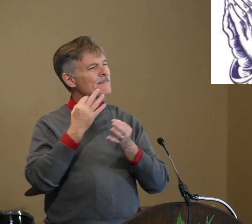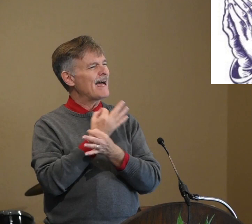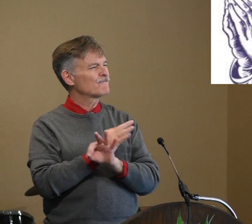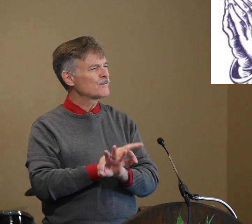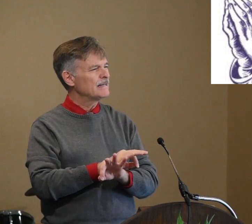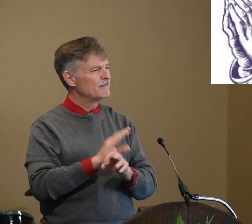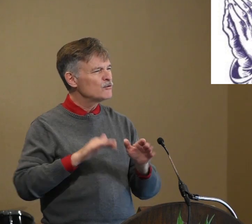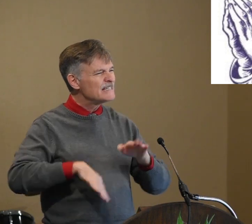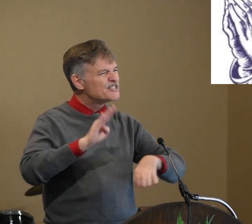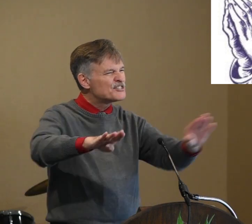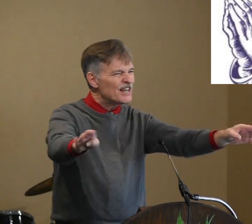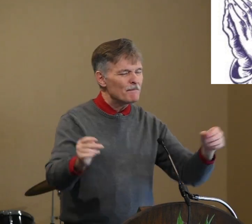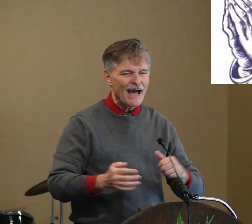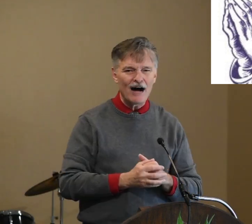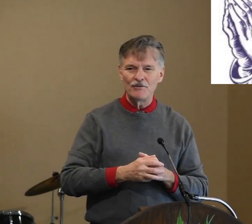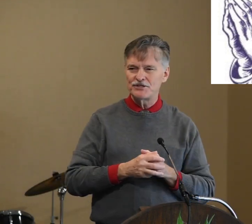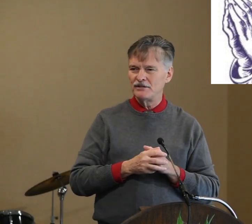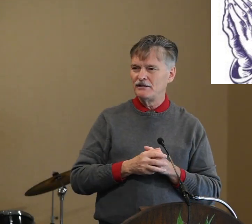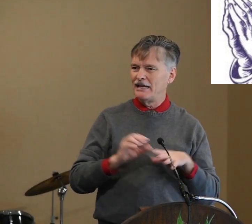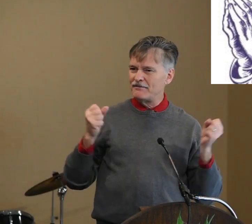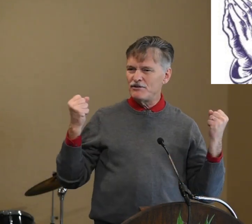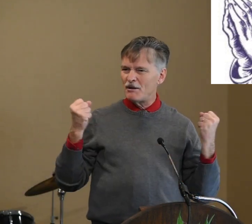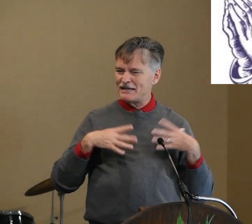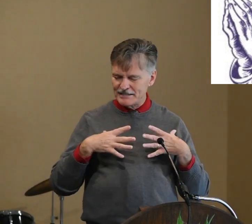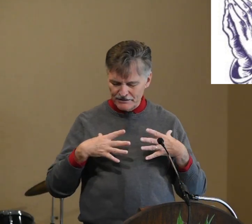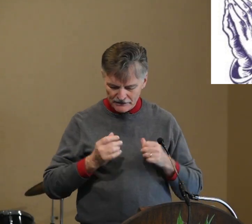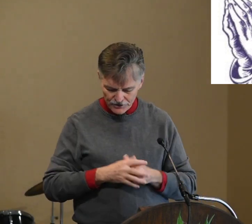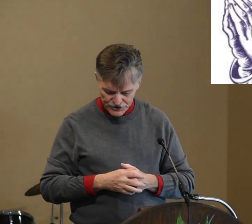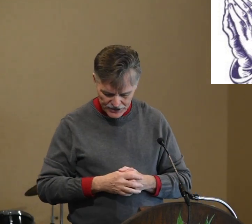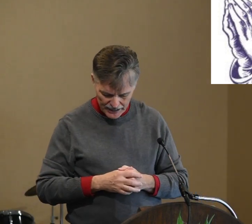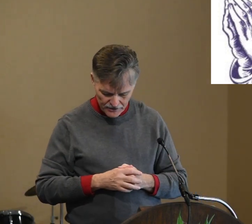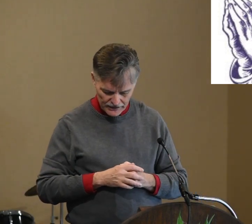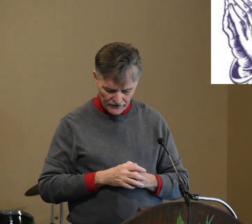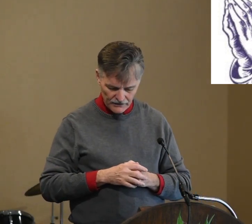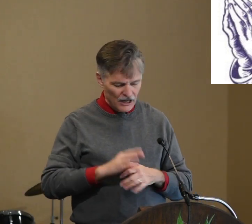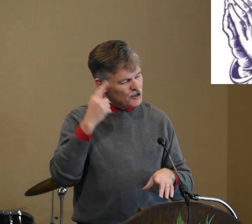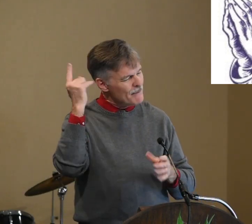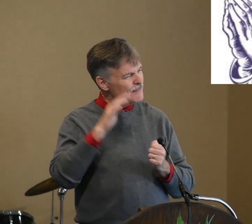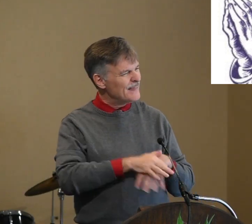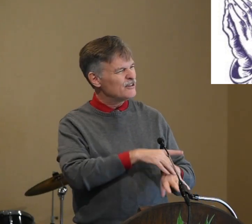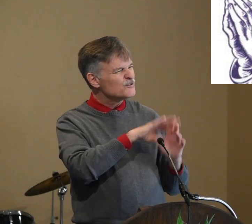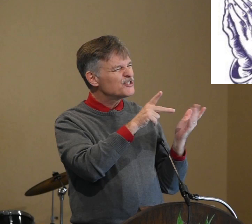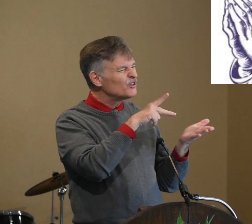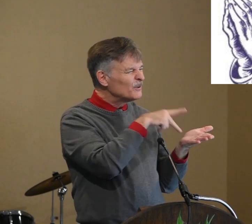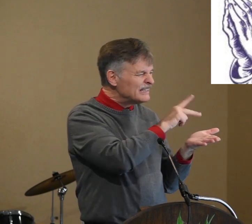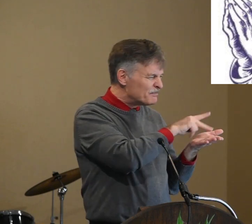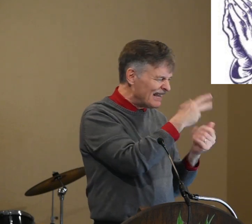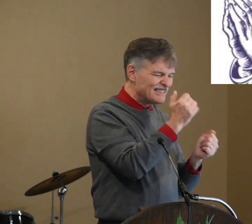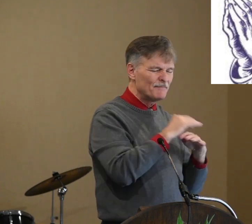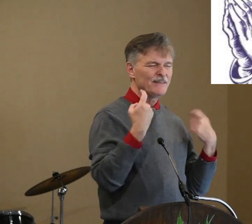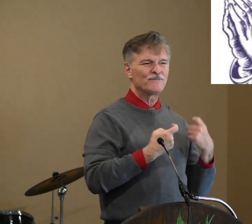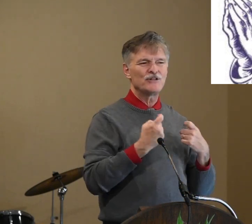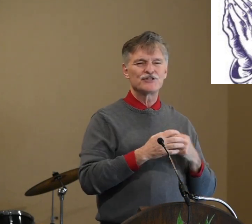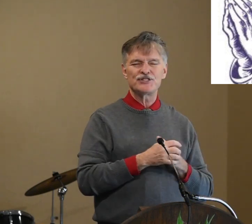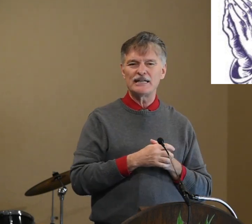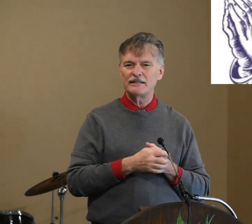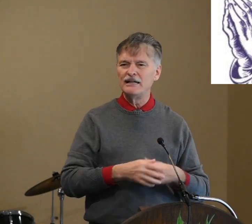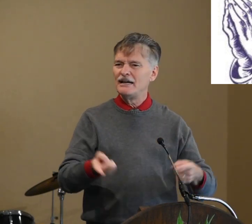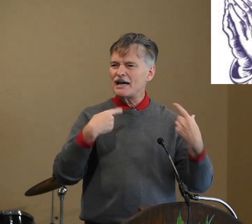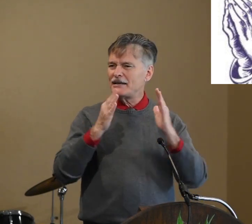that freedom, you can step out, even though it may sound a little scary, you may think you still need to pay something for your sin, come and let